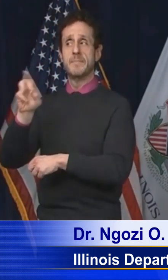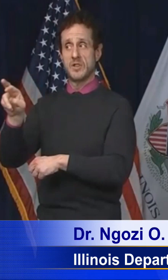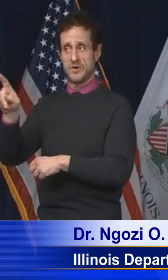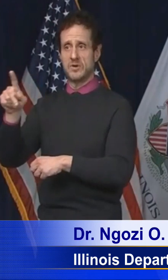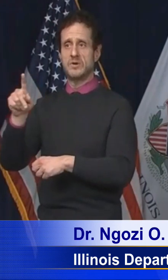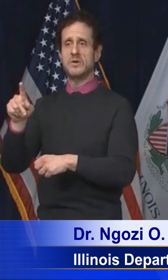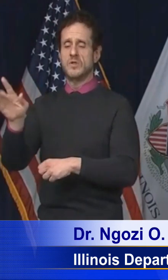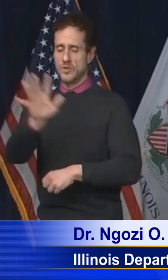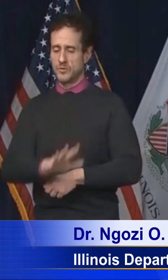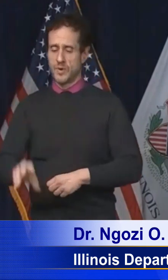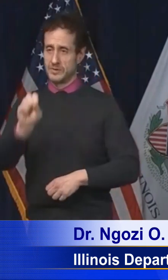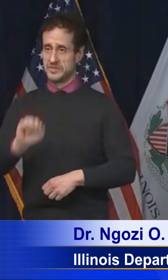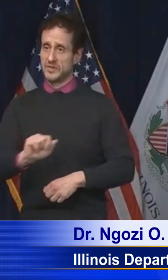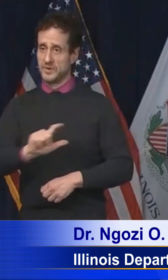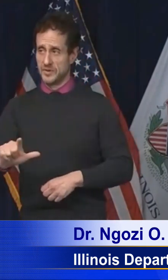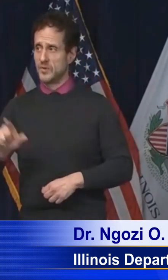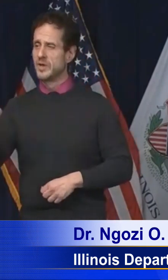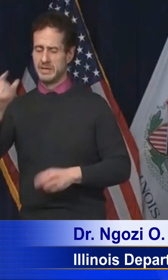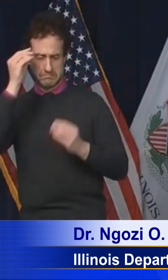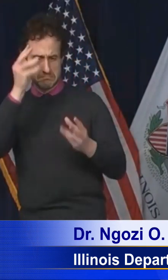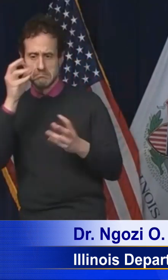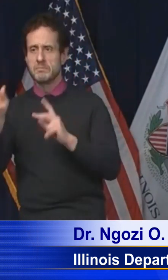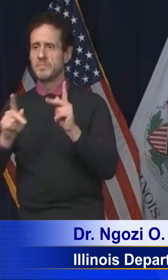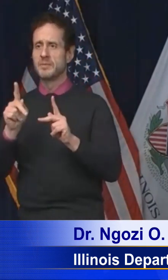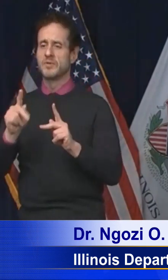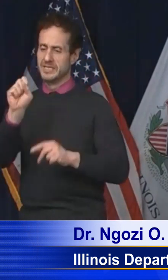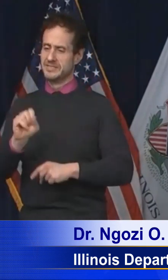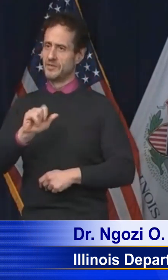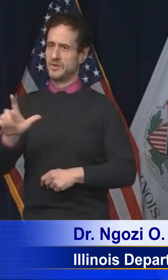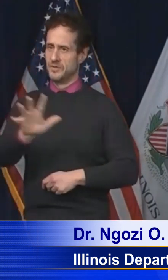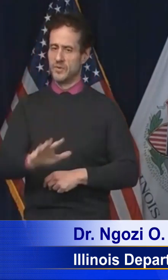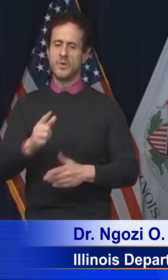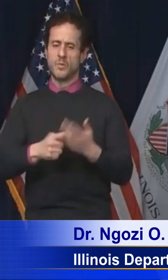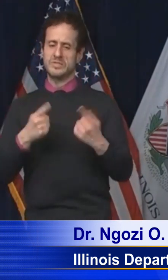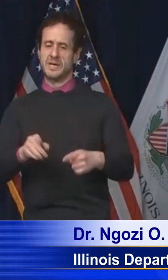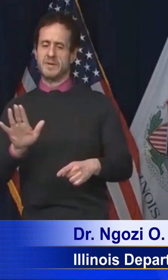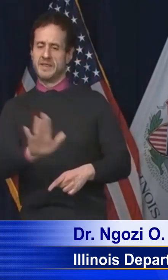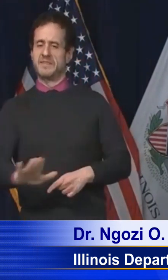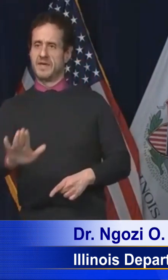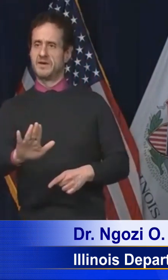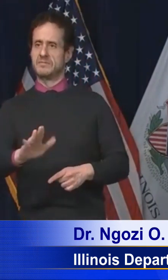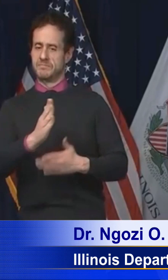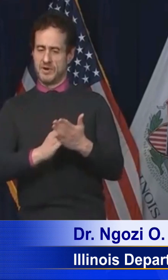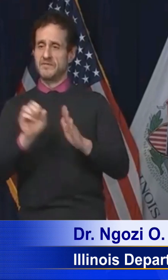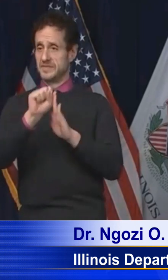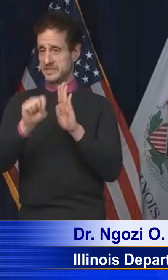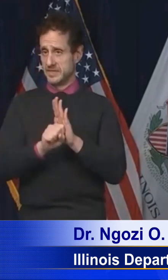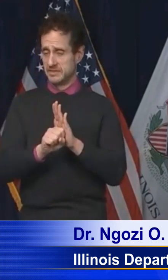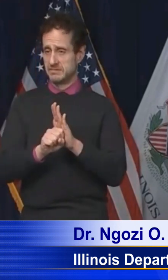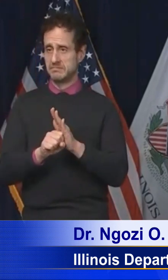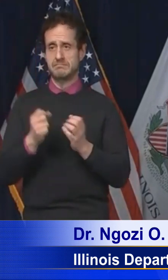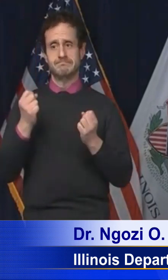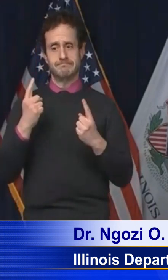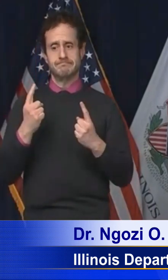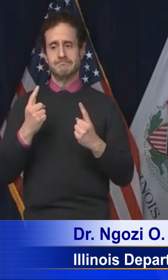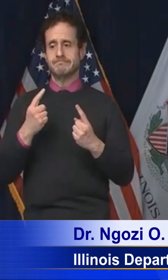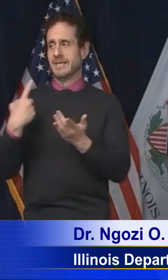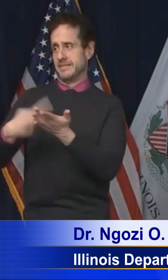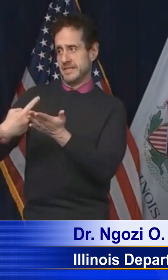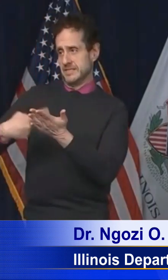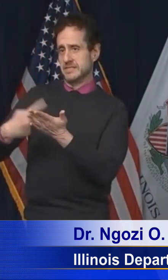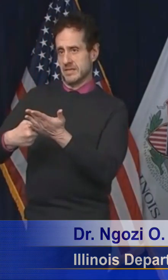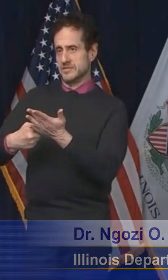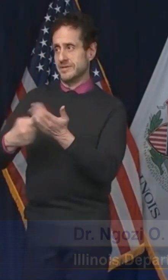Southern Illinois and informs communities each day about what is happening in their part of the state. As you can imagine, all the talk revolved